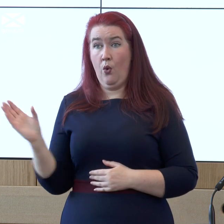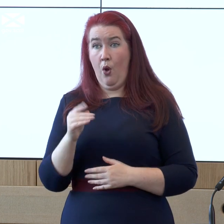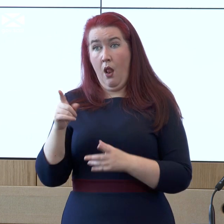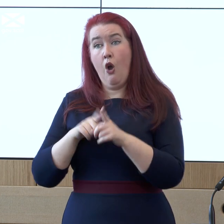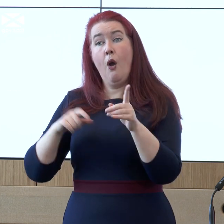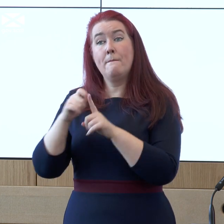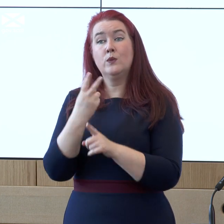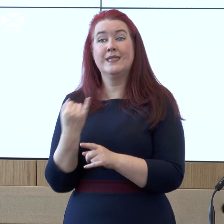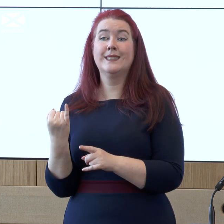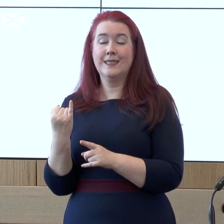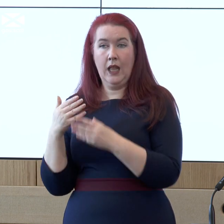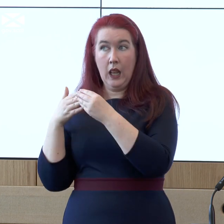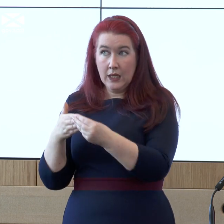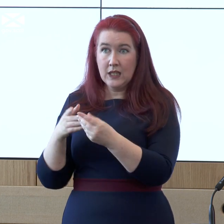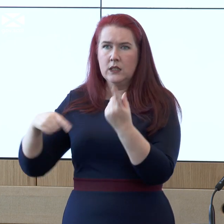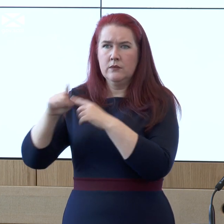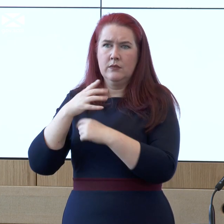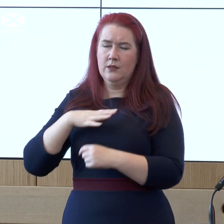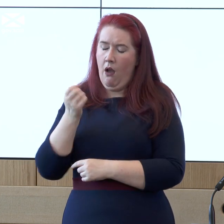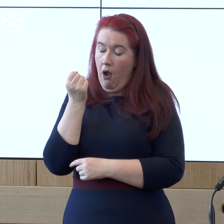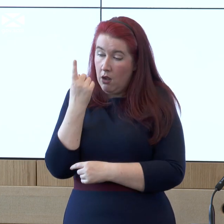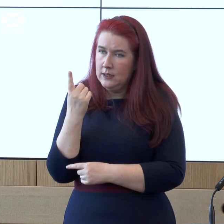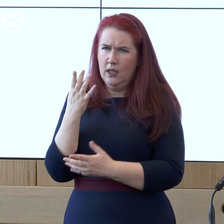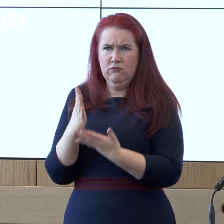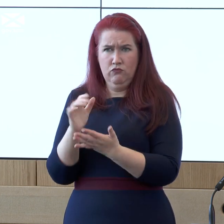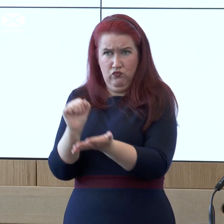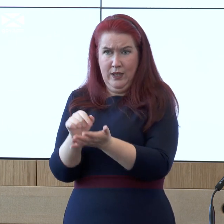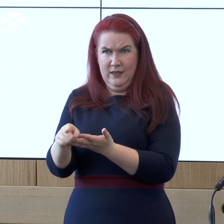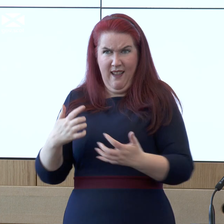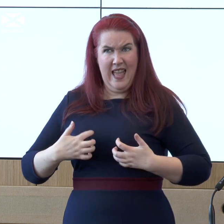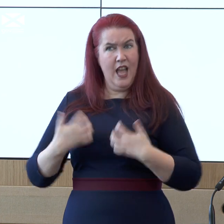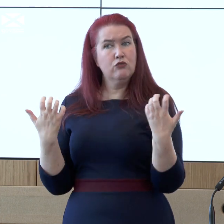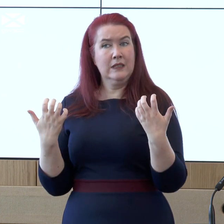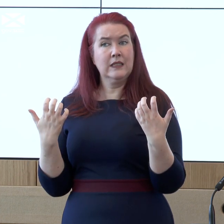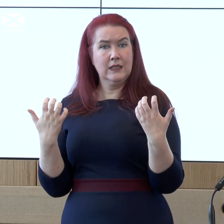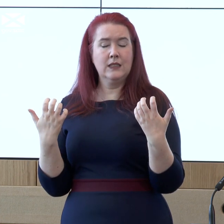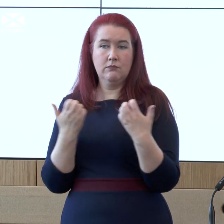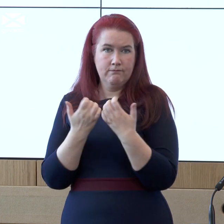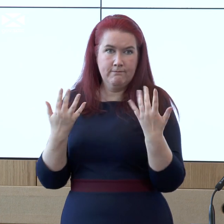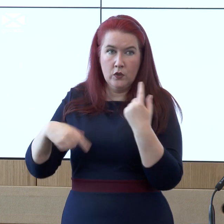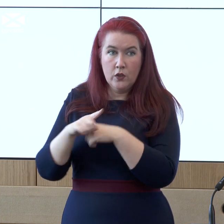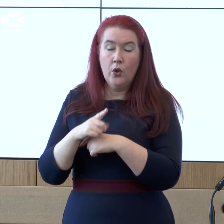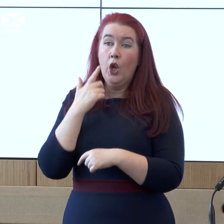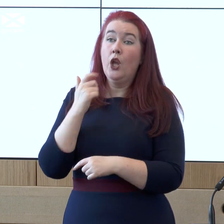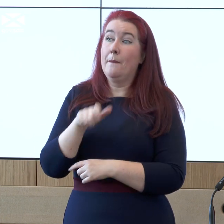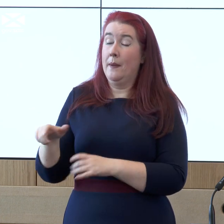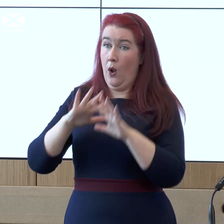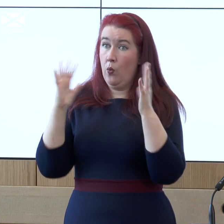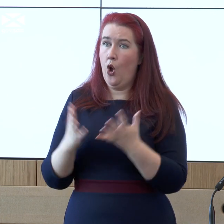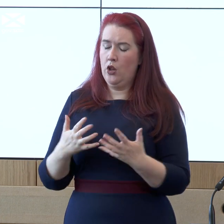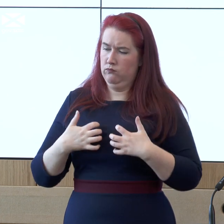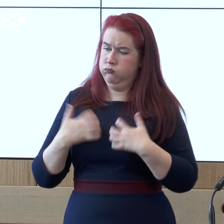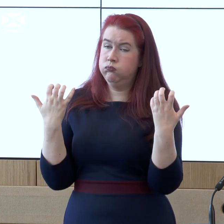understand the concern, the entirely justified anger that so many of you, so many young people across the world